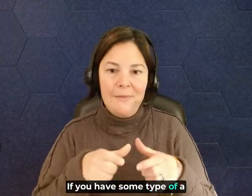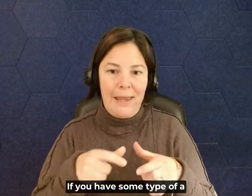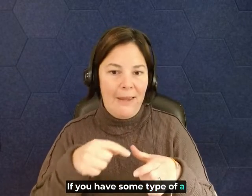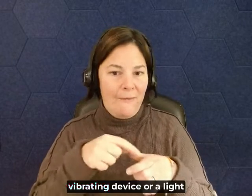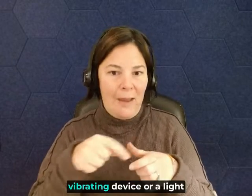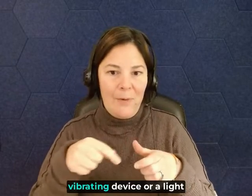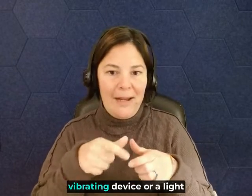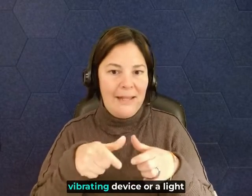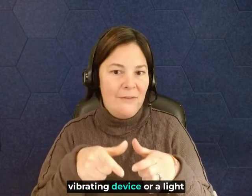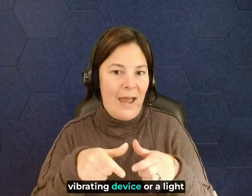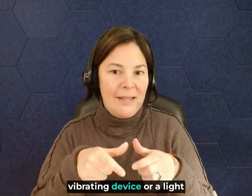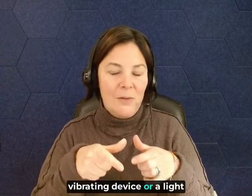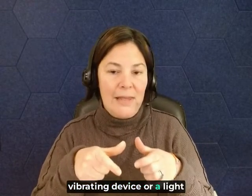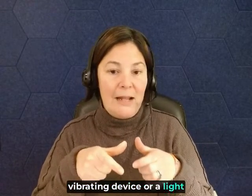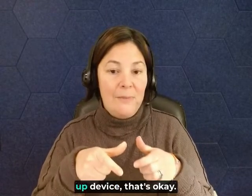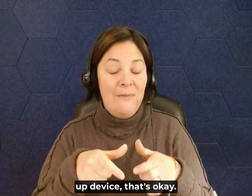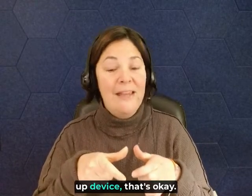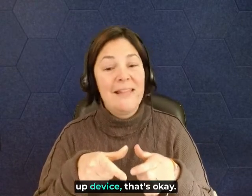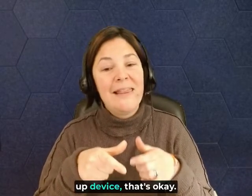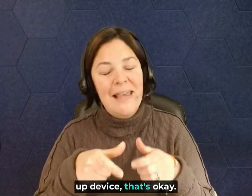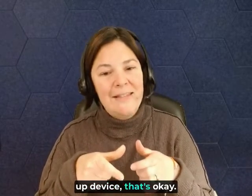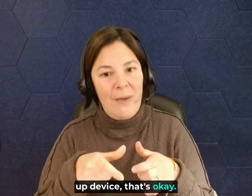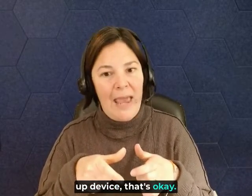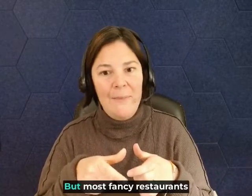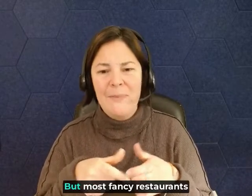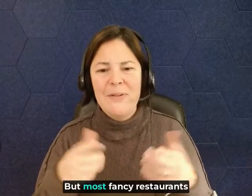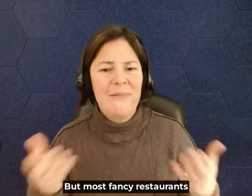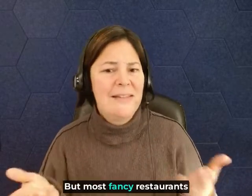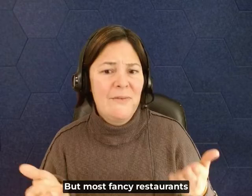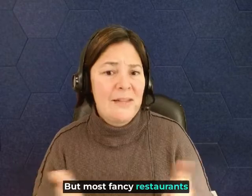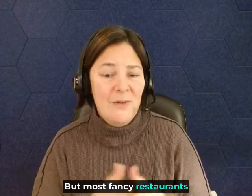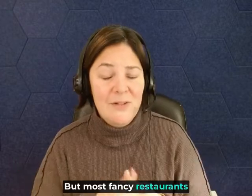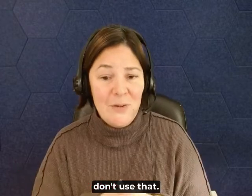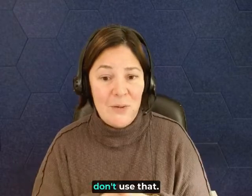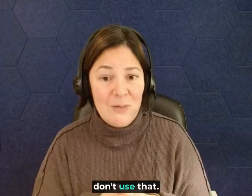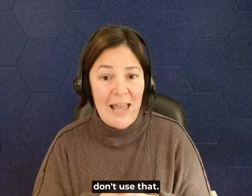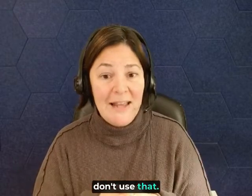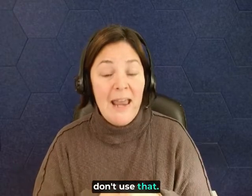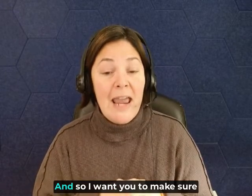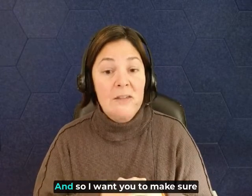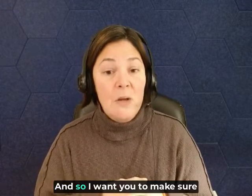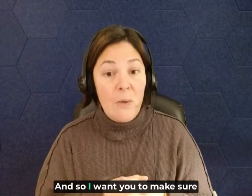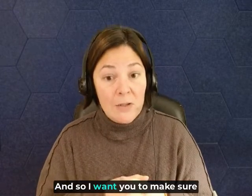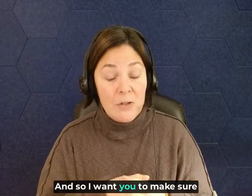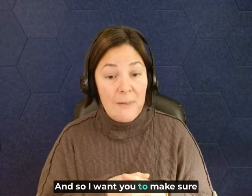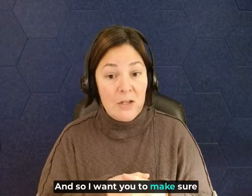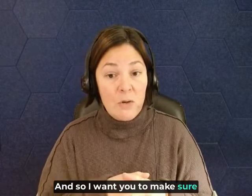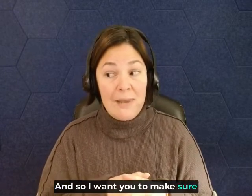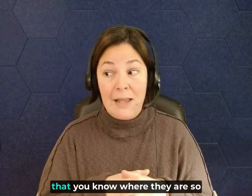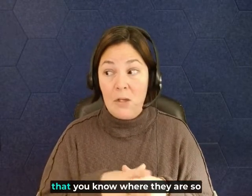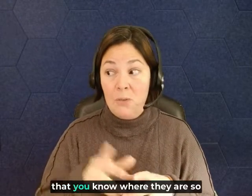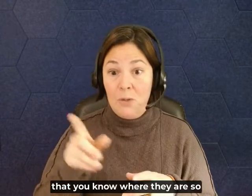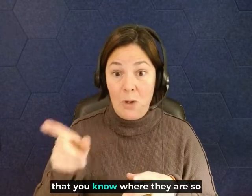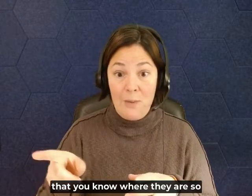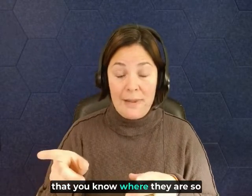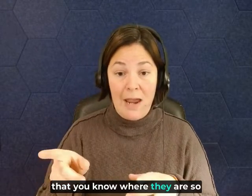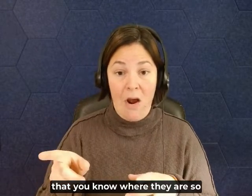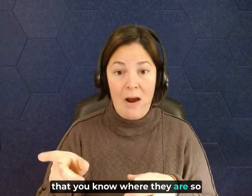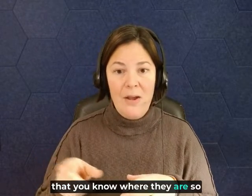a vibrating device or a light up device, that's okay, but most fancy restaurants don't use that. And so I want you to make sure that you know where they are so